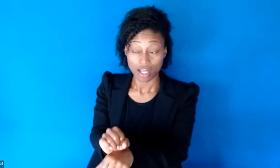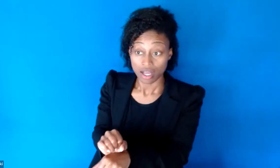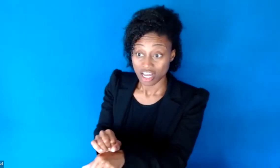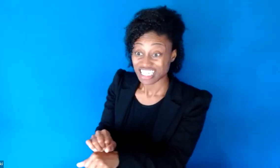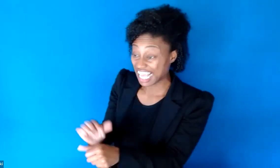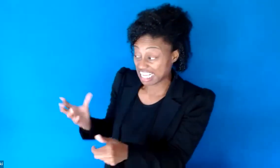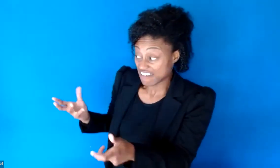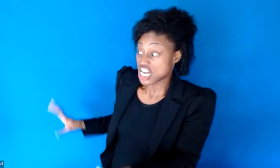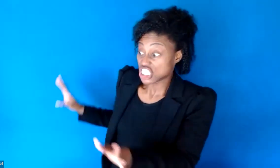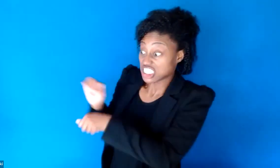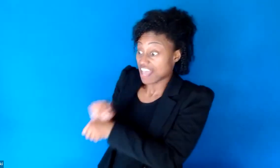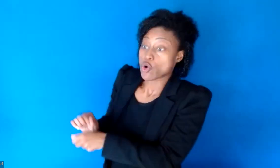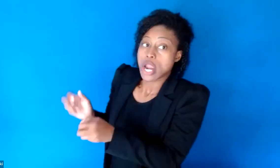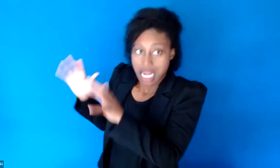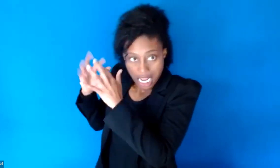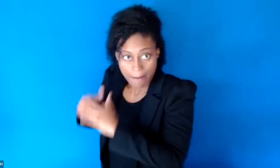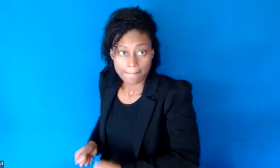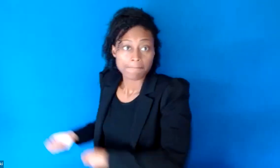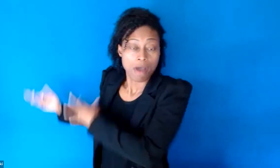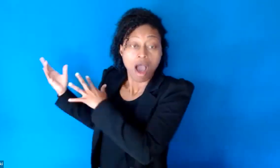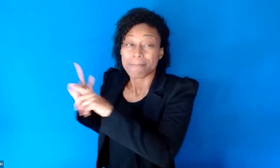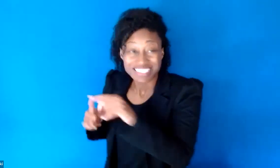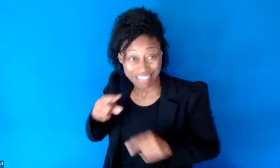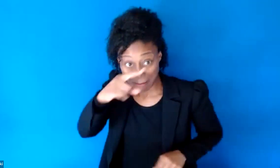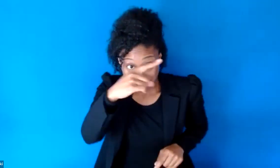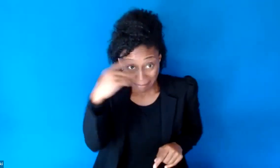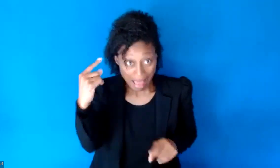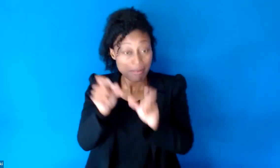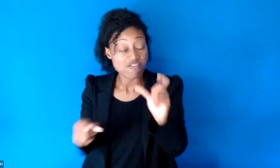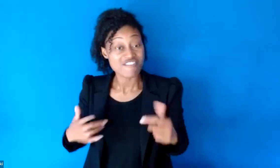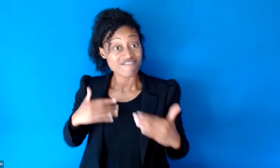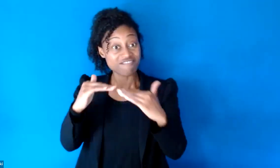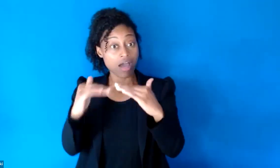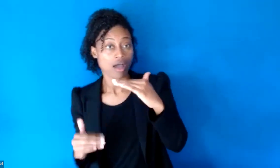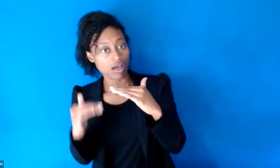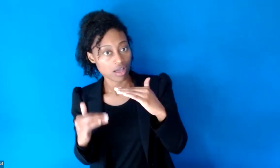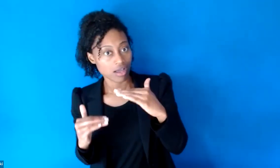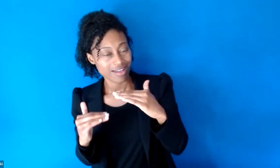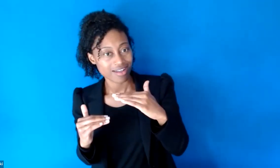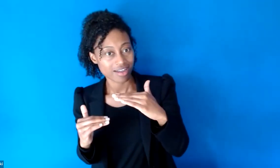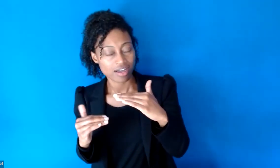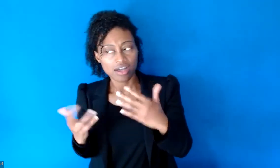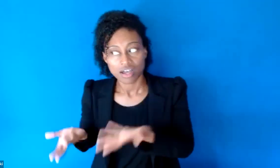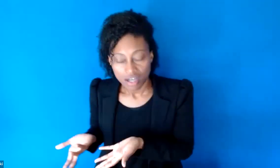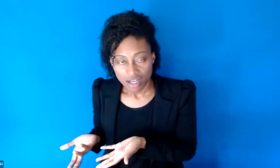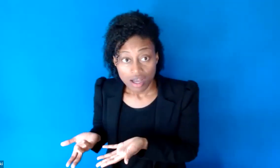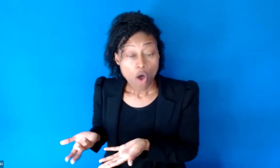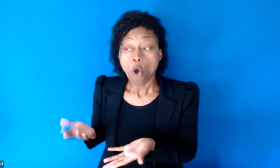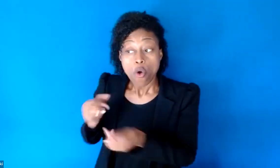blacks, they still didn't have the fair opportunities. A lot of them, even though they were free from